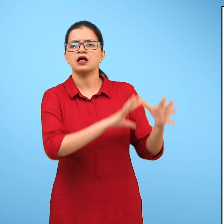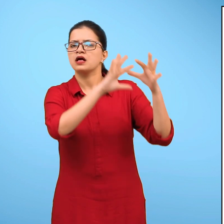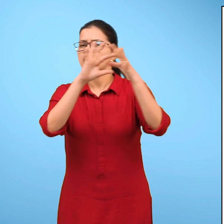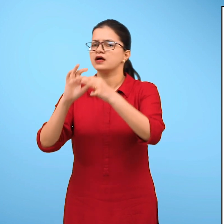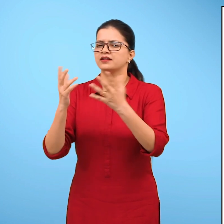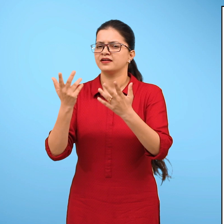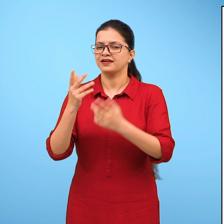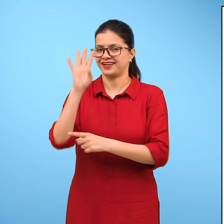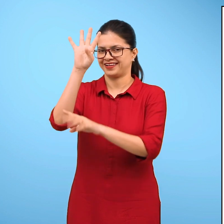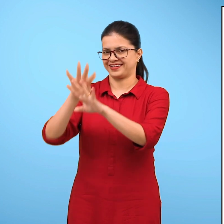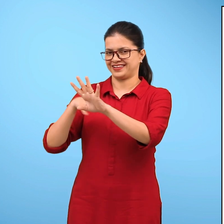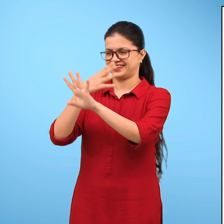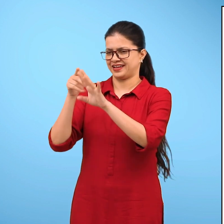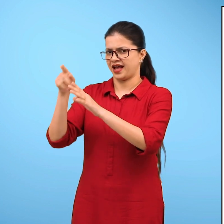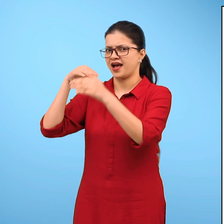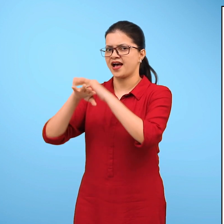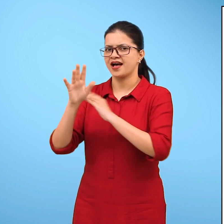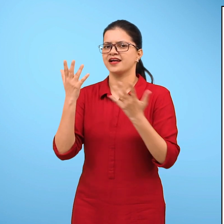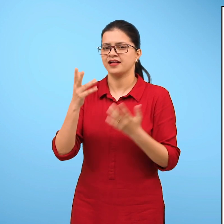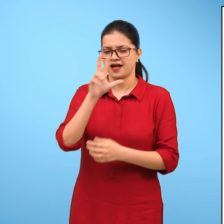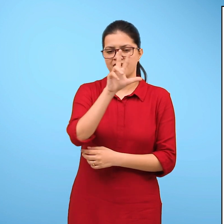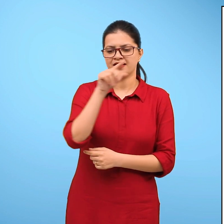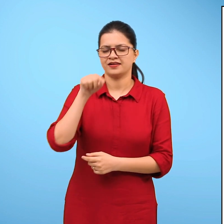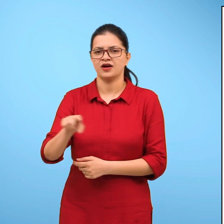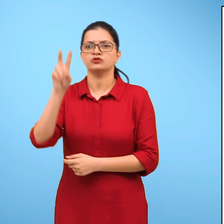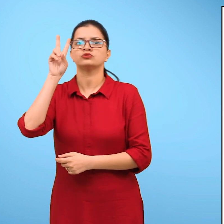and record their movements in Table 8.2.